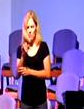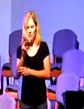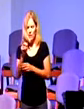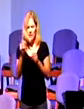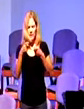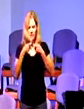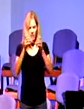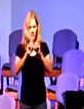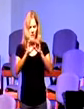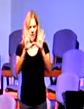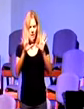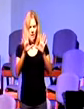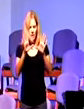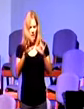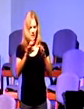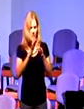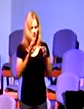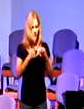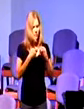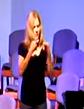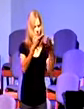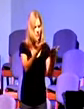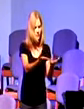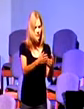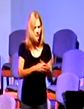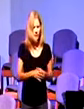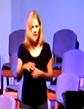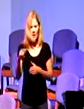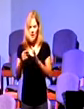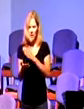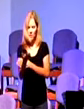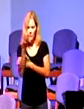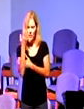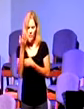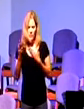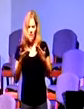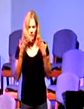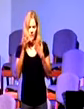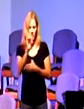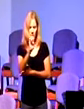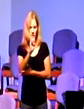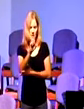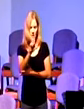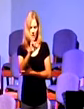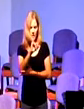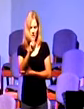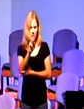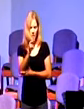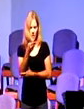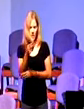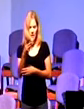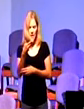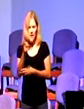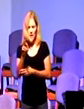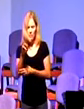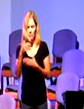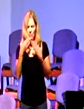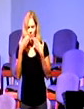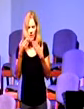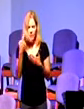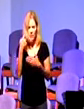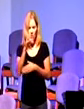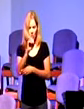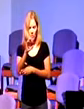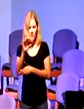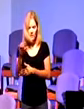brings the message that you've laid on his heart. And this morning, Lord, we want to lift up Elizabeth Henry to you. We're so grateful that the